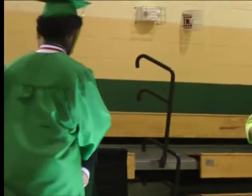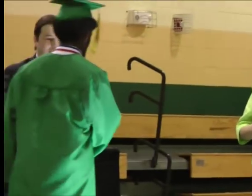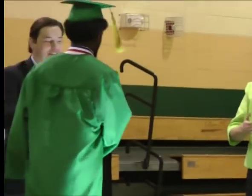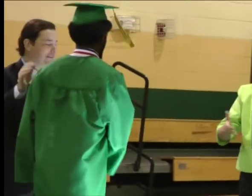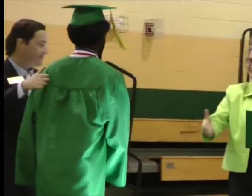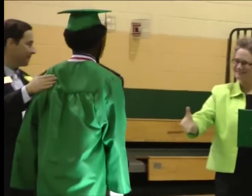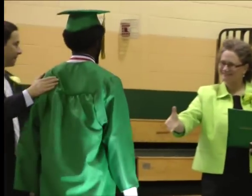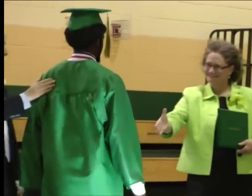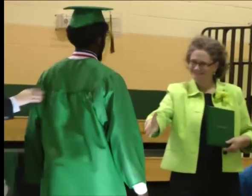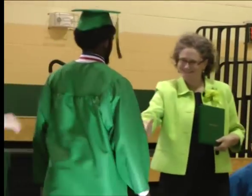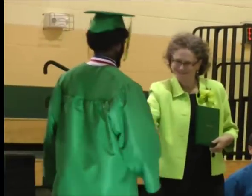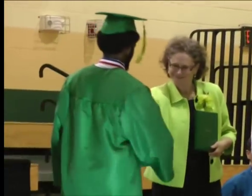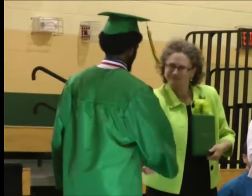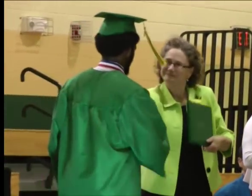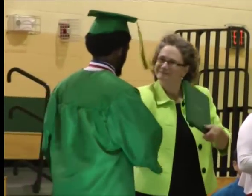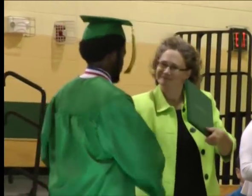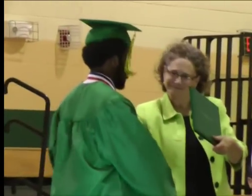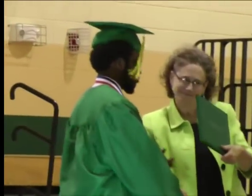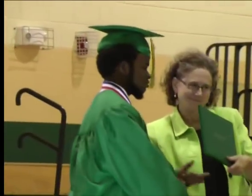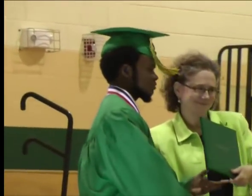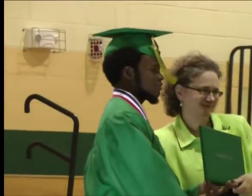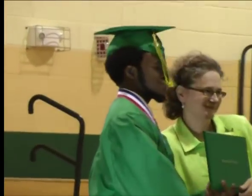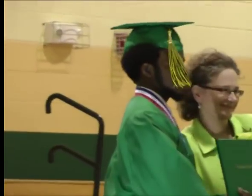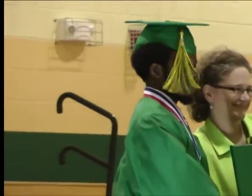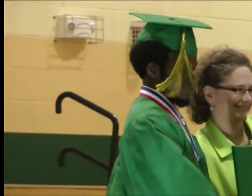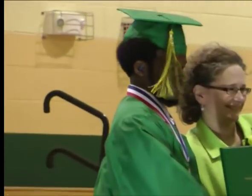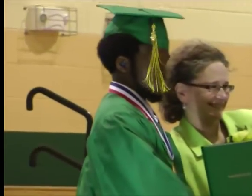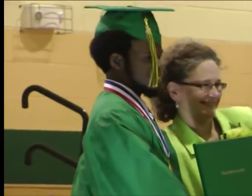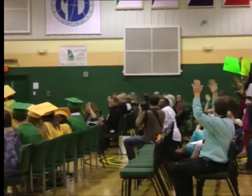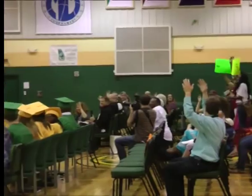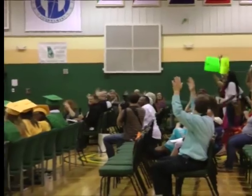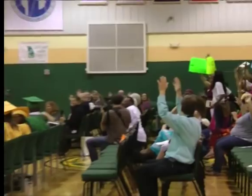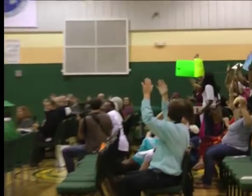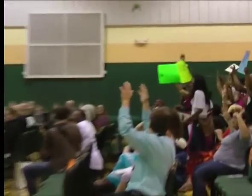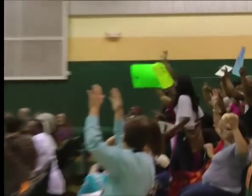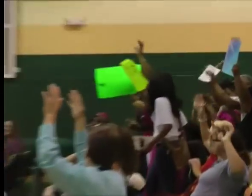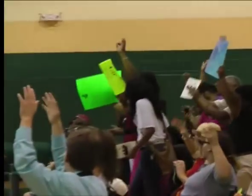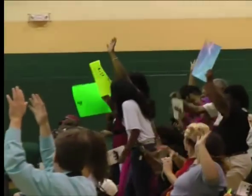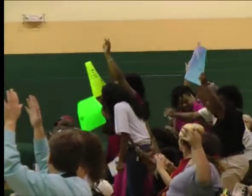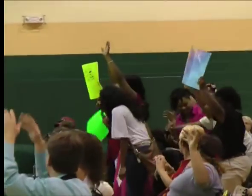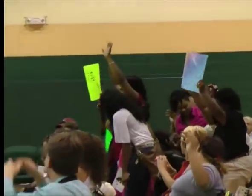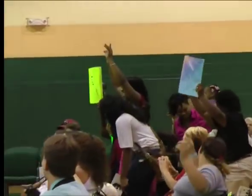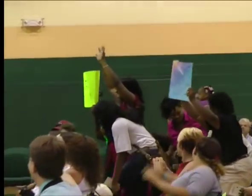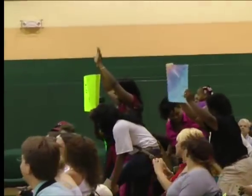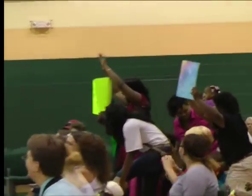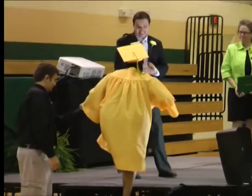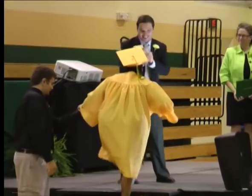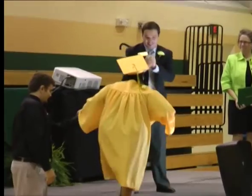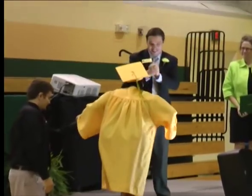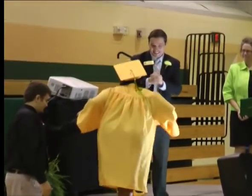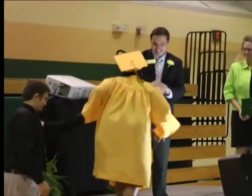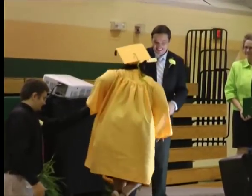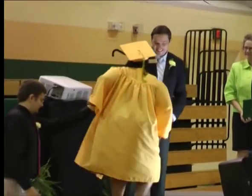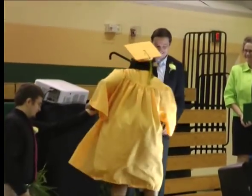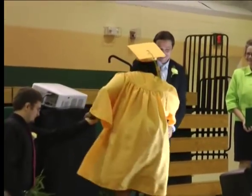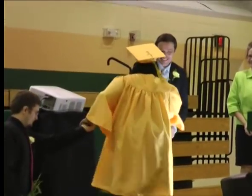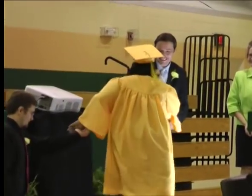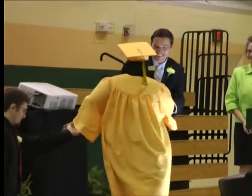answer to that is wrong. We've got to dream big. We must think big. We've got to think that we can